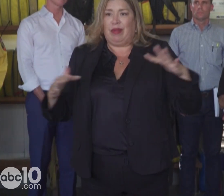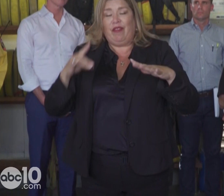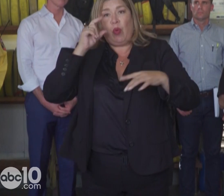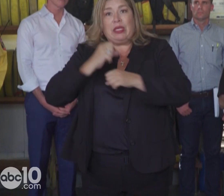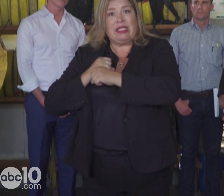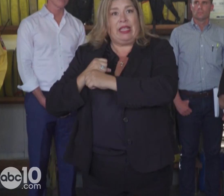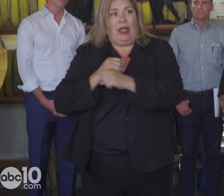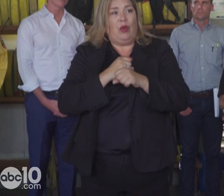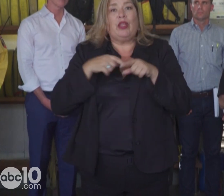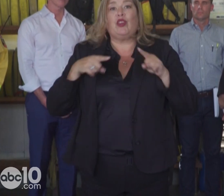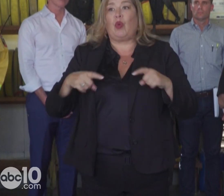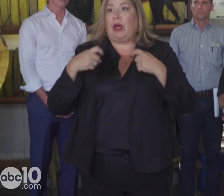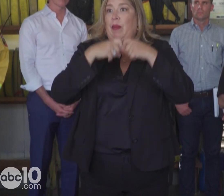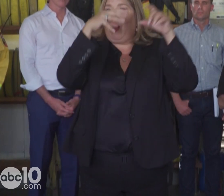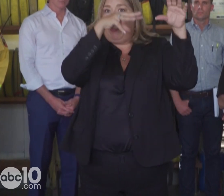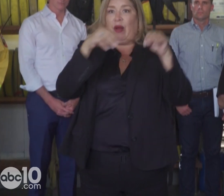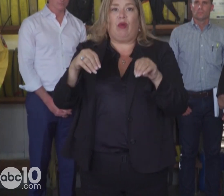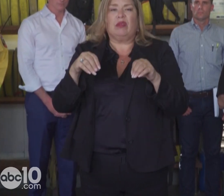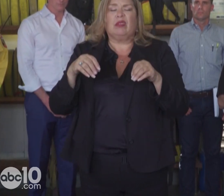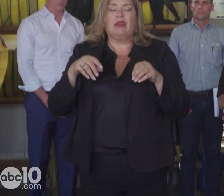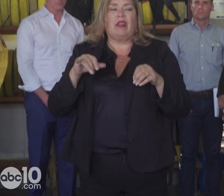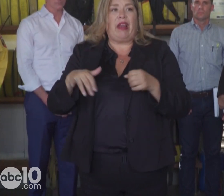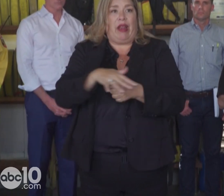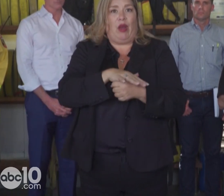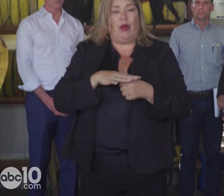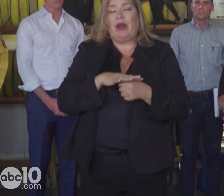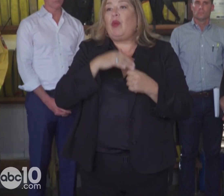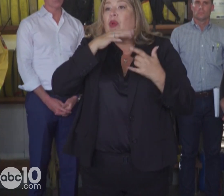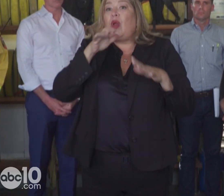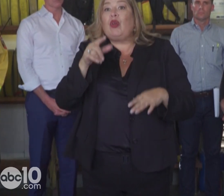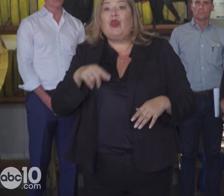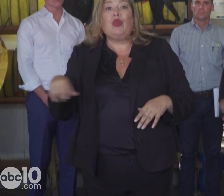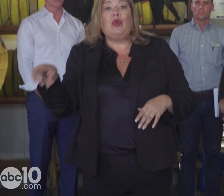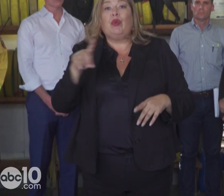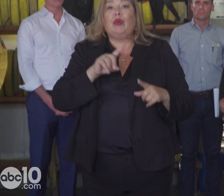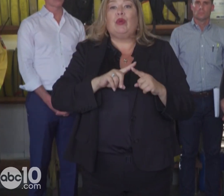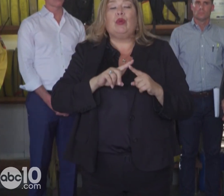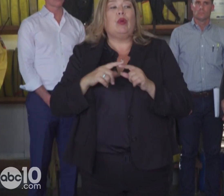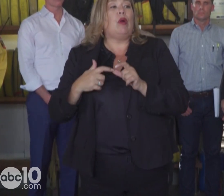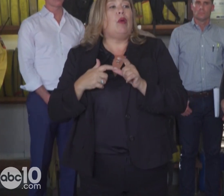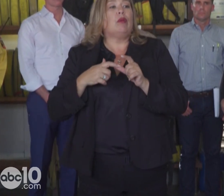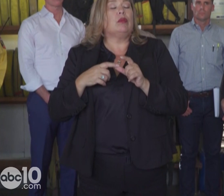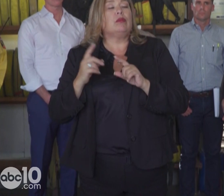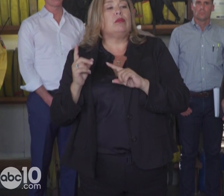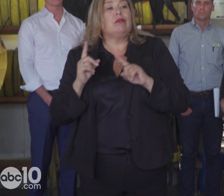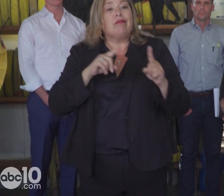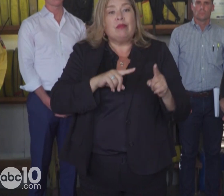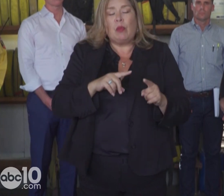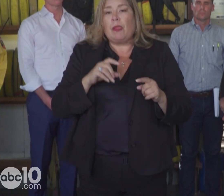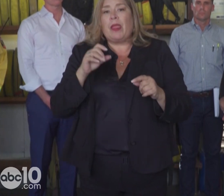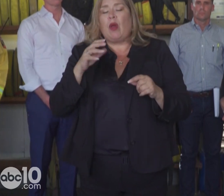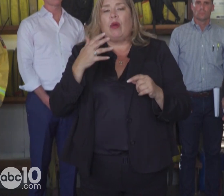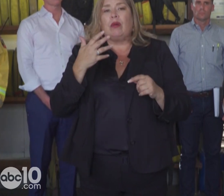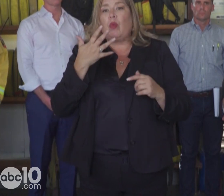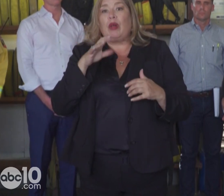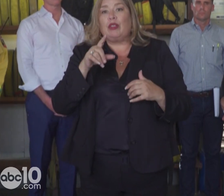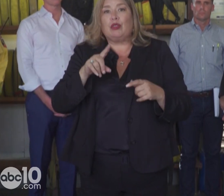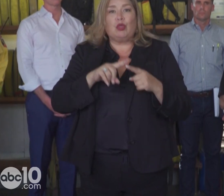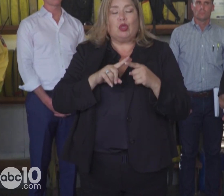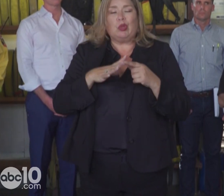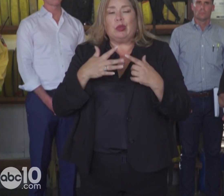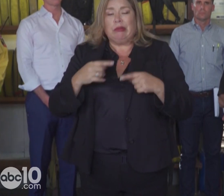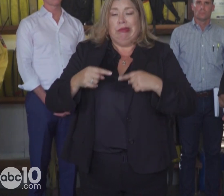the power outage area. And we don't want you to make runs or get into conflicts at